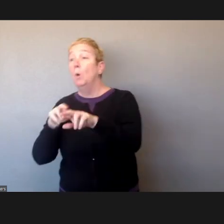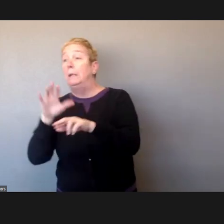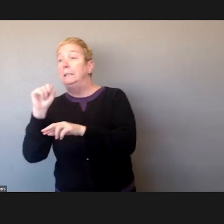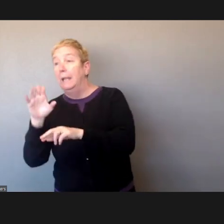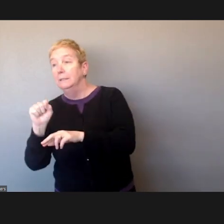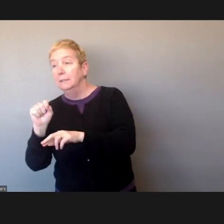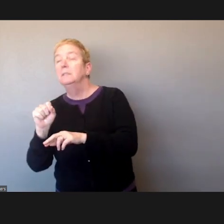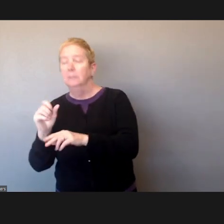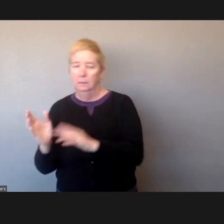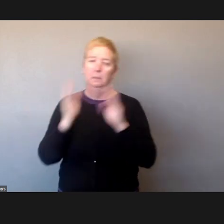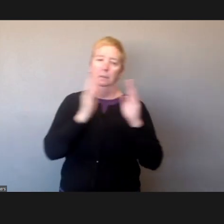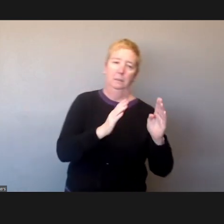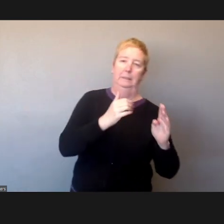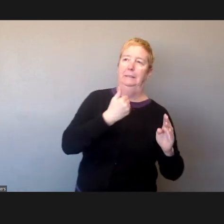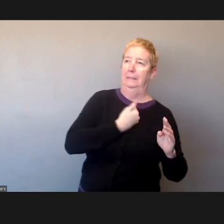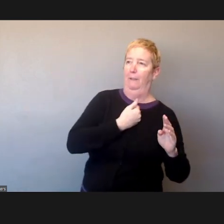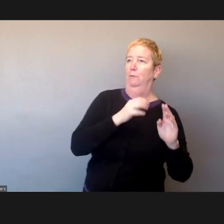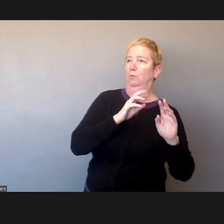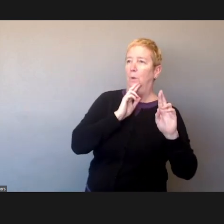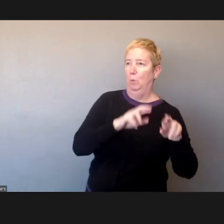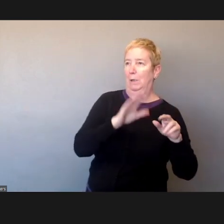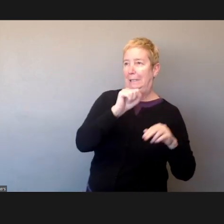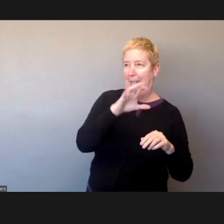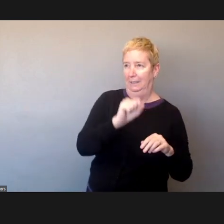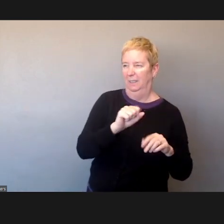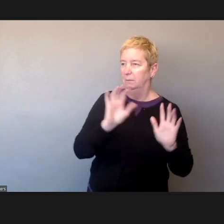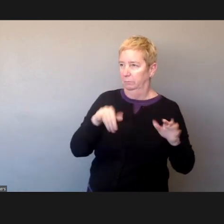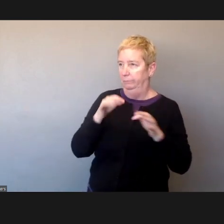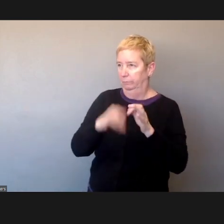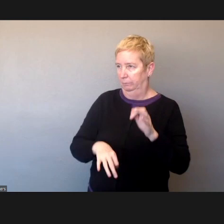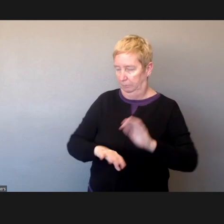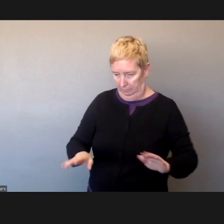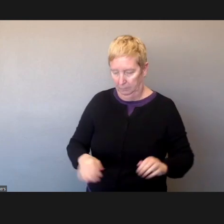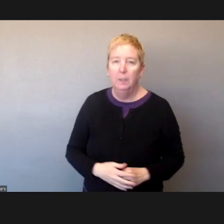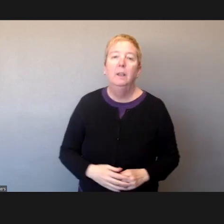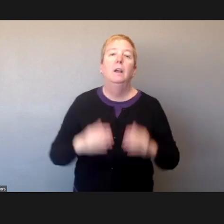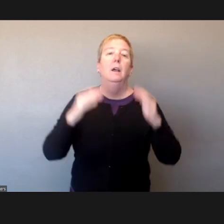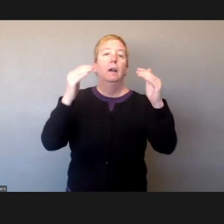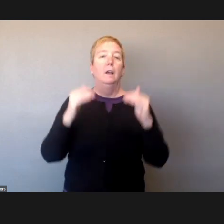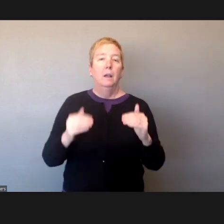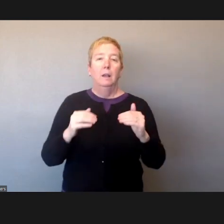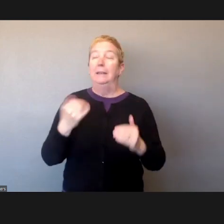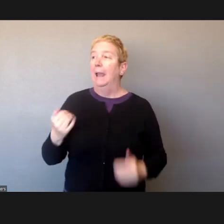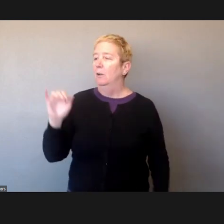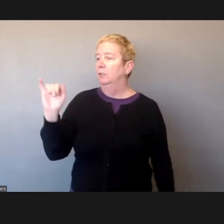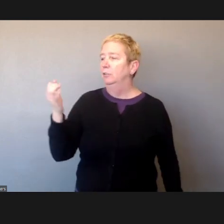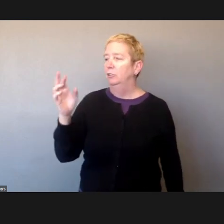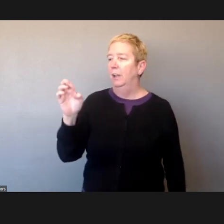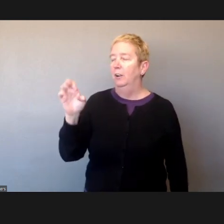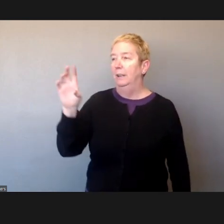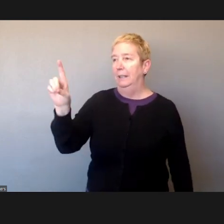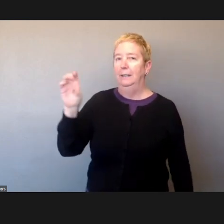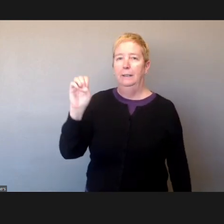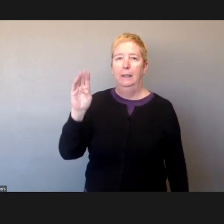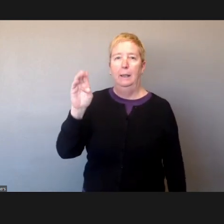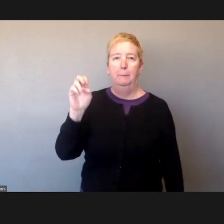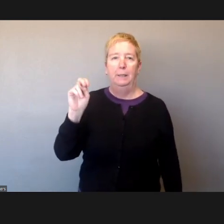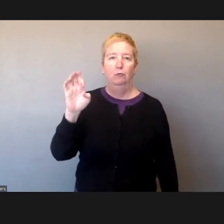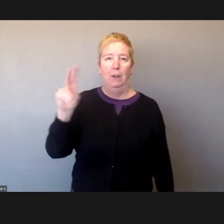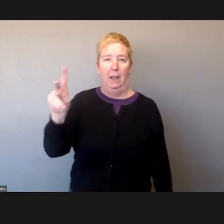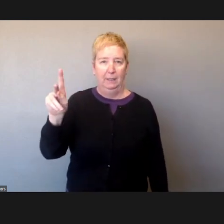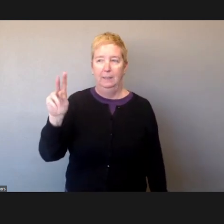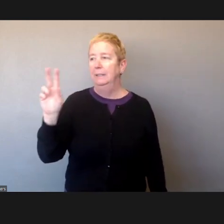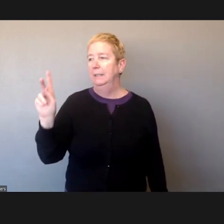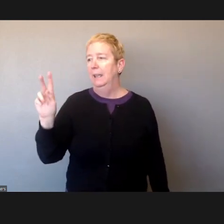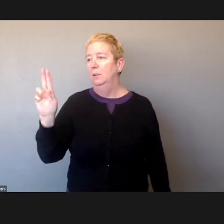All right, we have a couple more people in the queue. We have Jared Ebenrich from